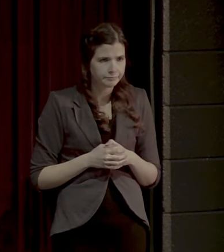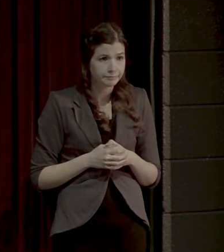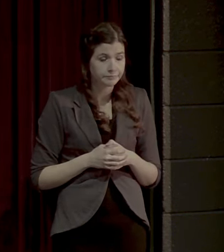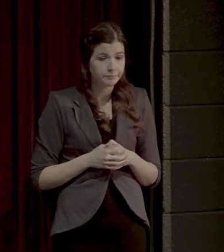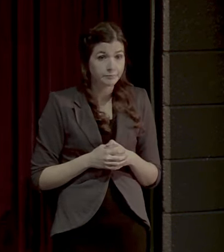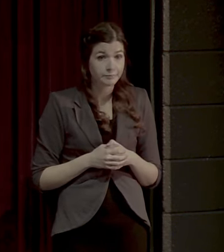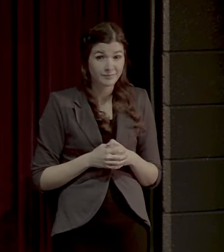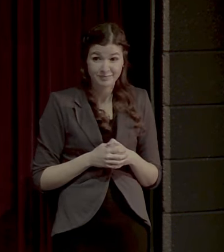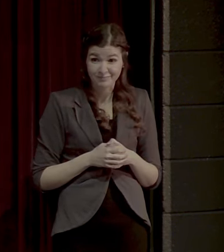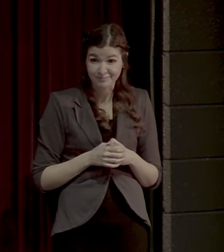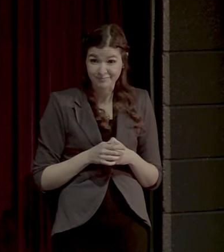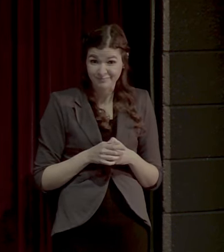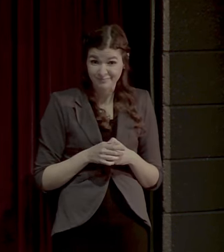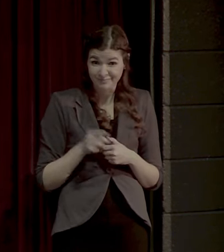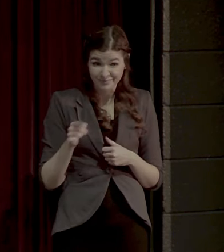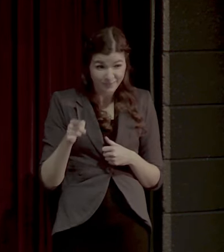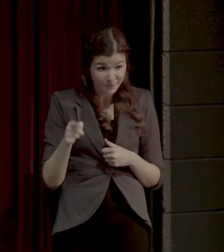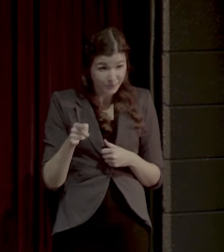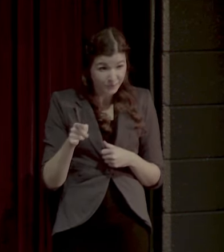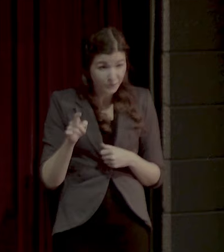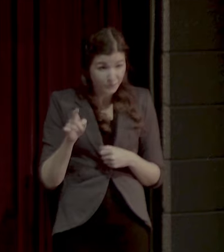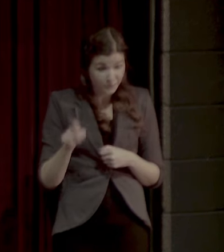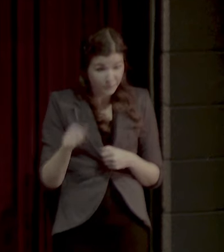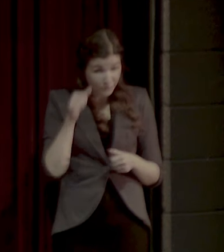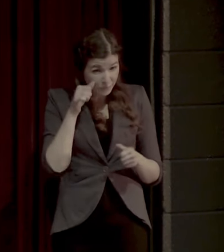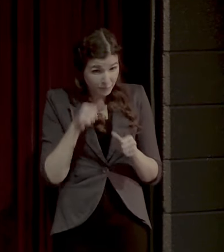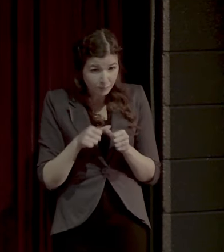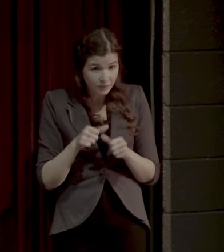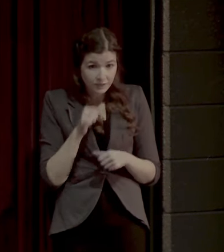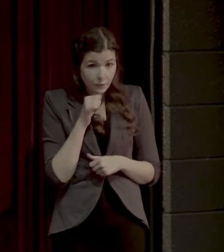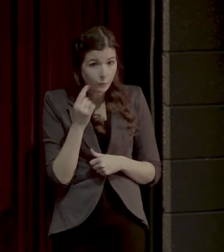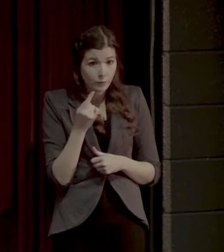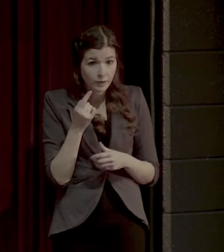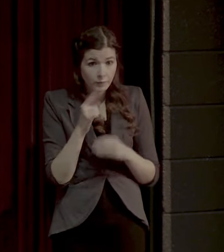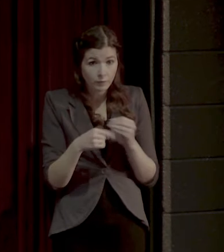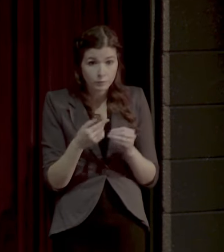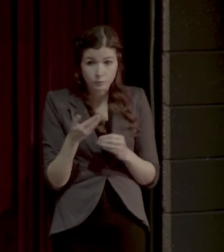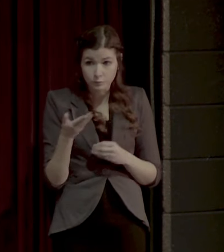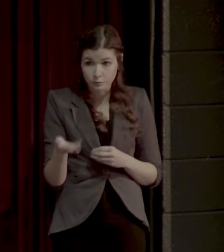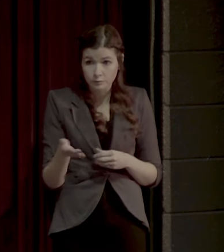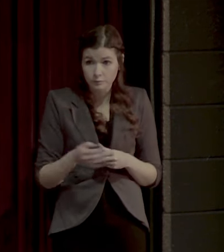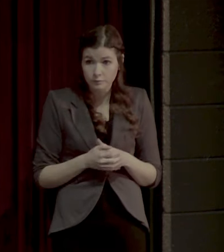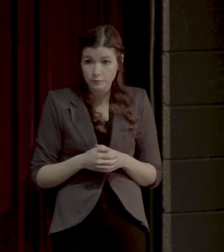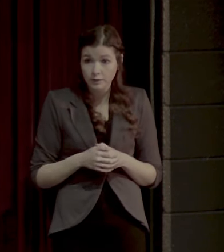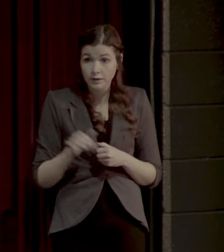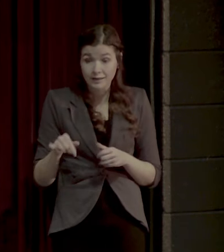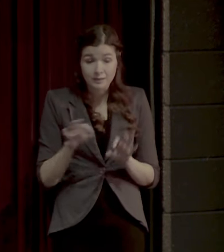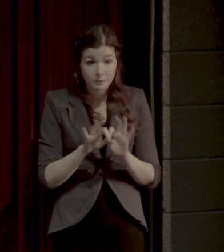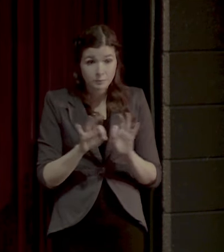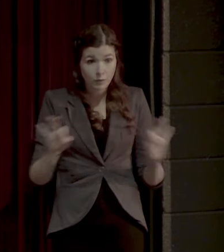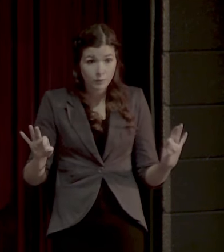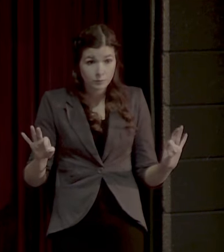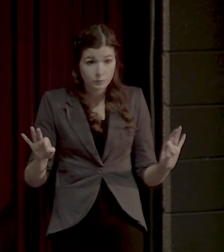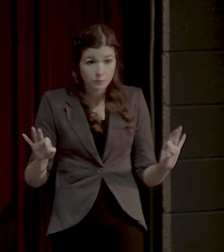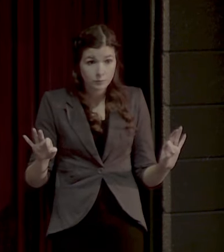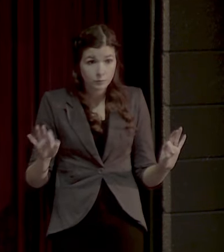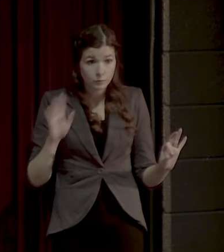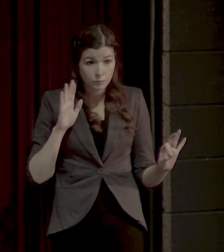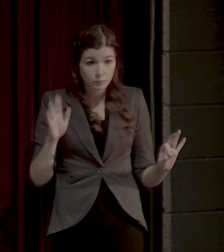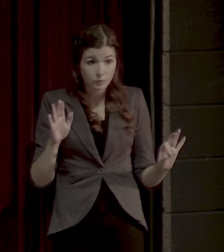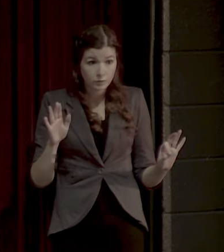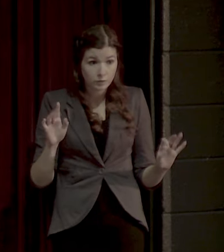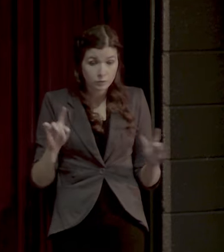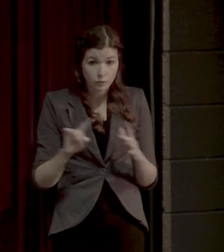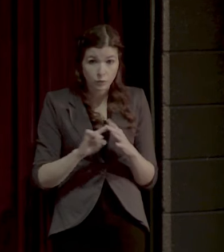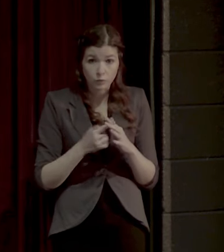And graduates, remember, it's not just about you. This diploma is going to open doors